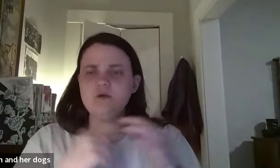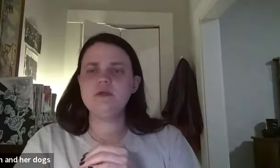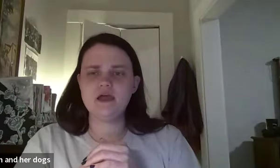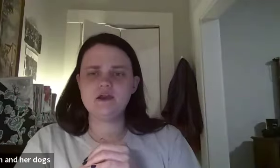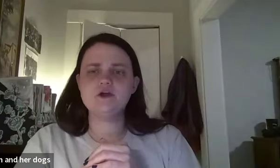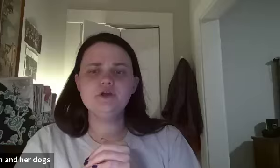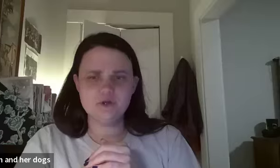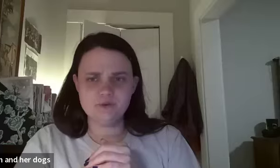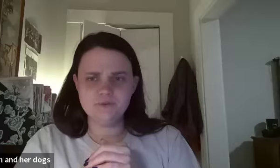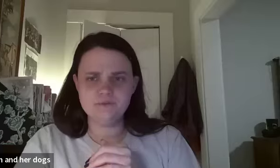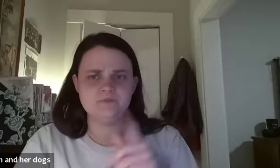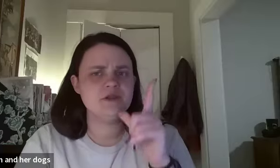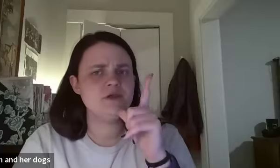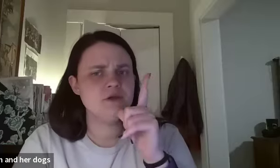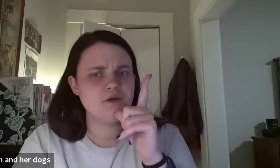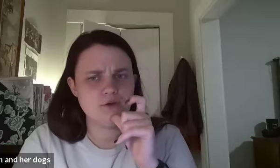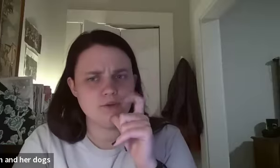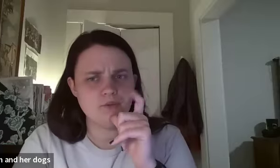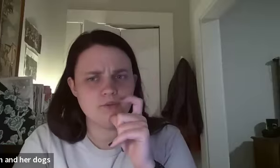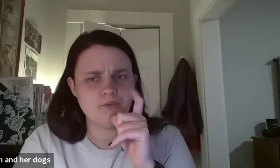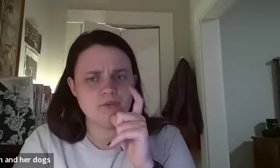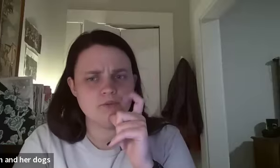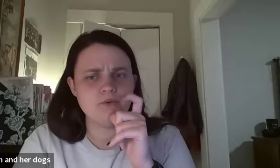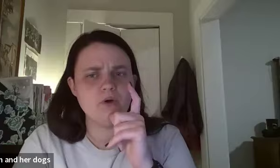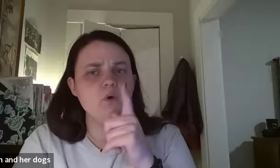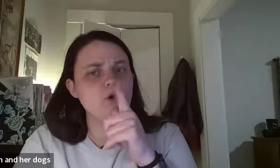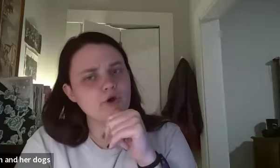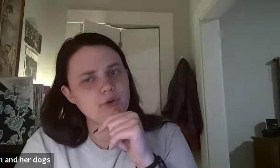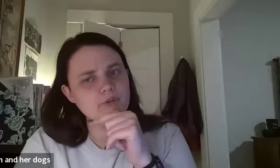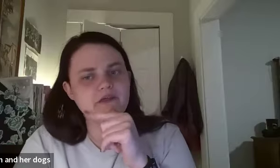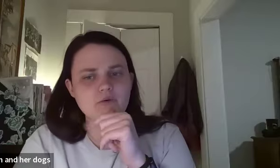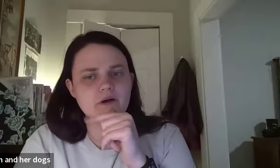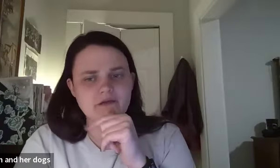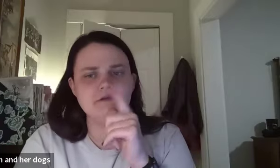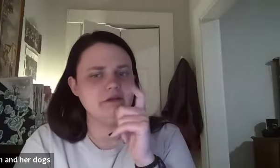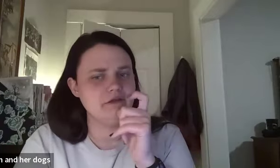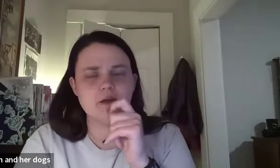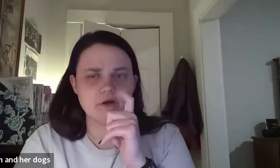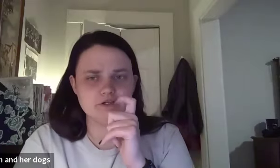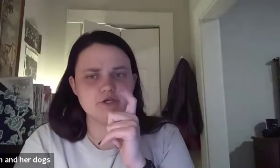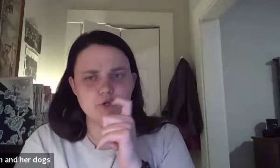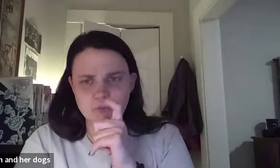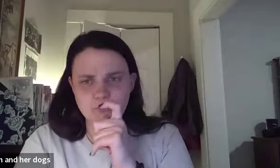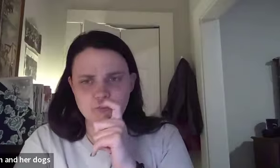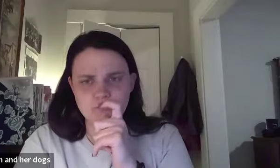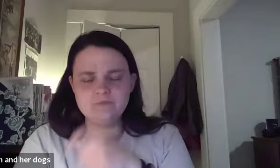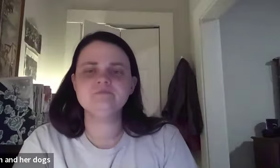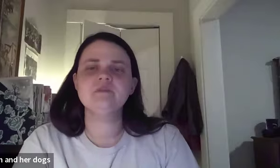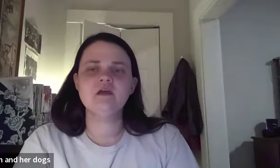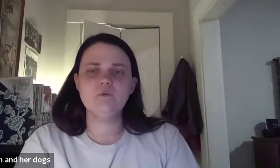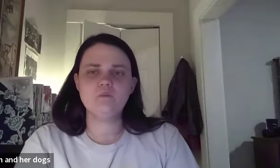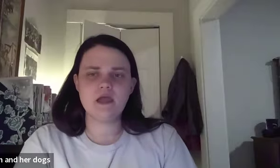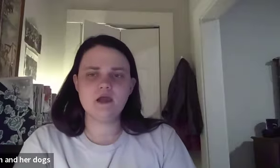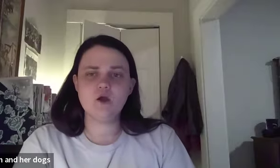We had our who, or who. Either way works. Who. We had our